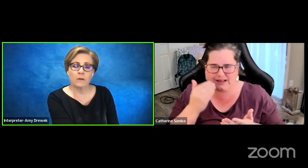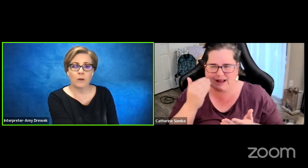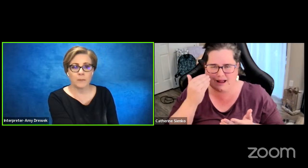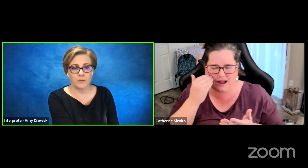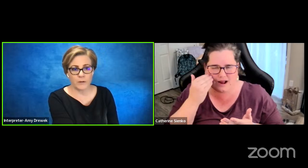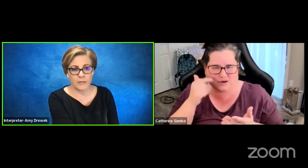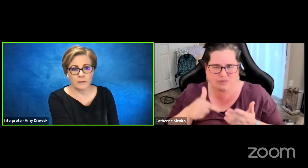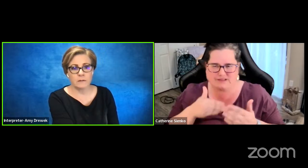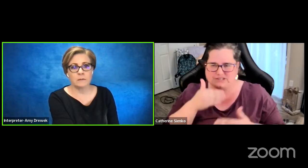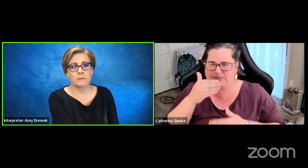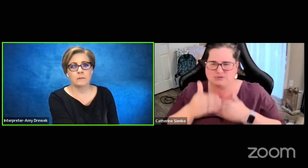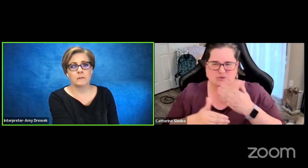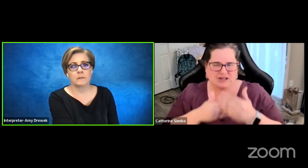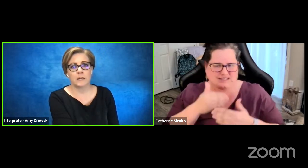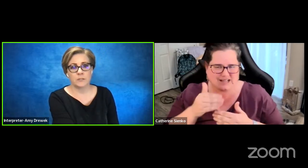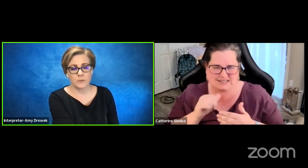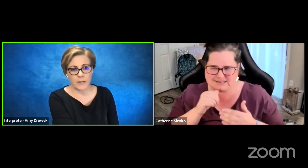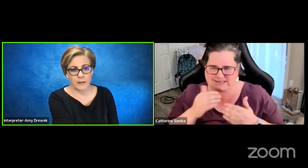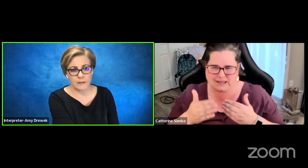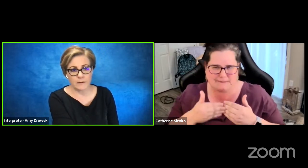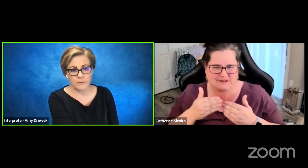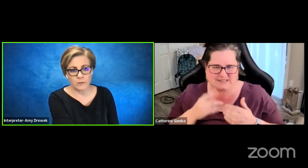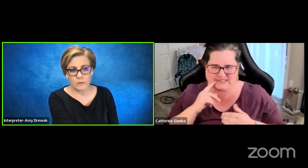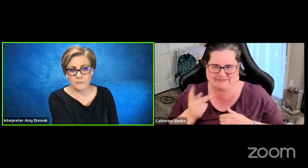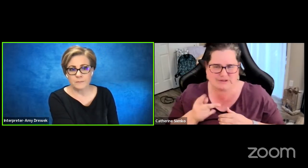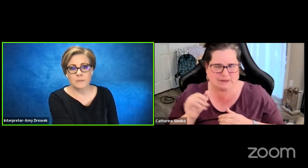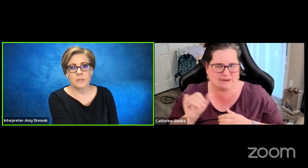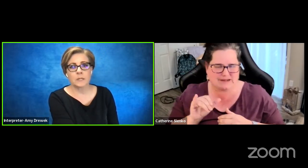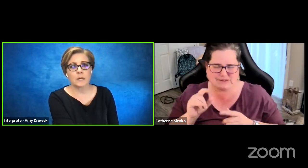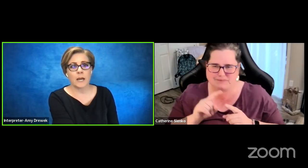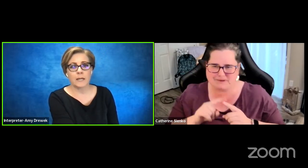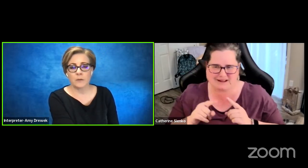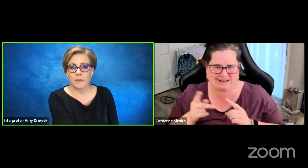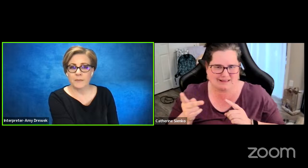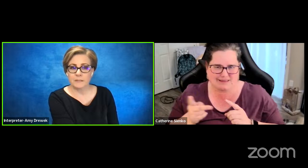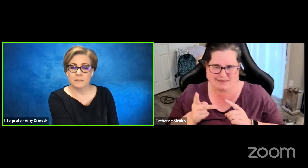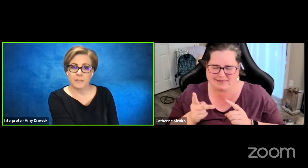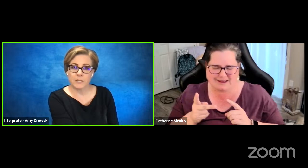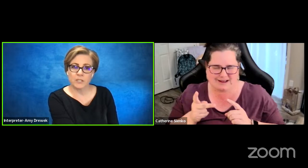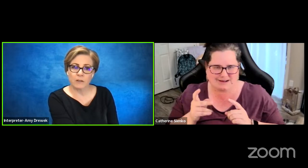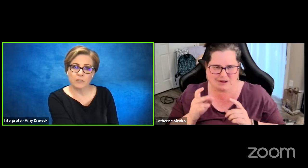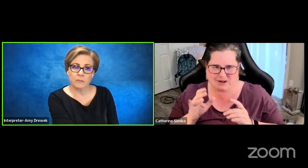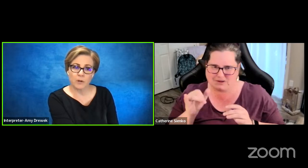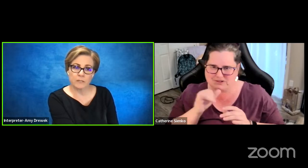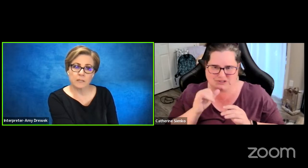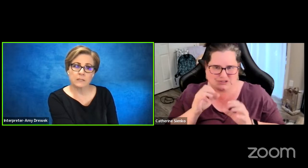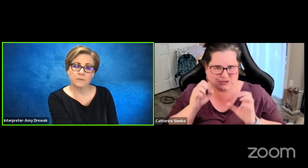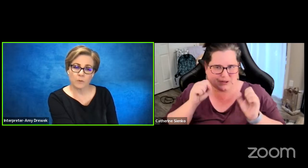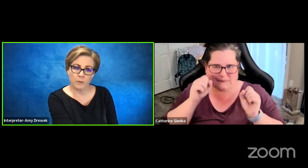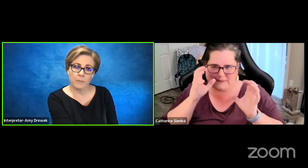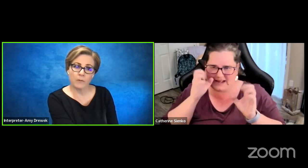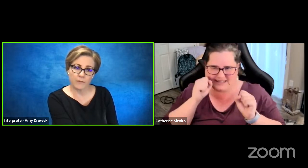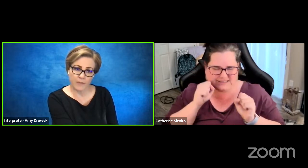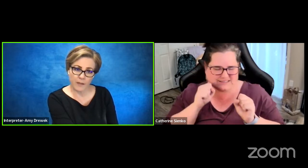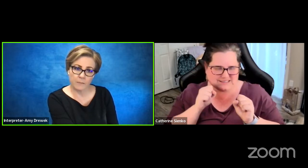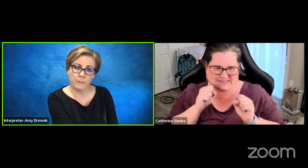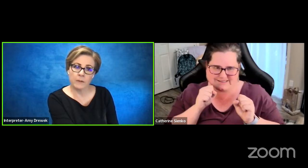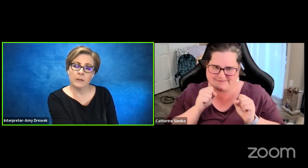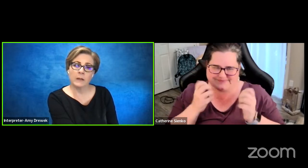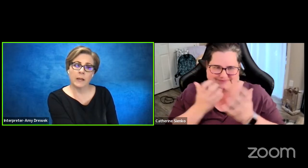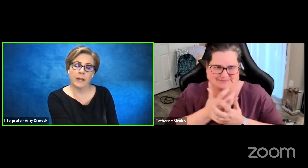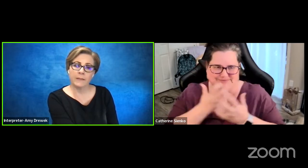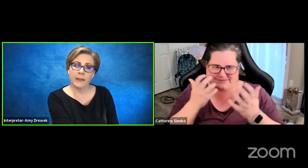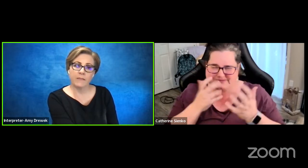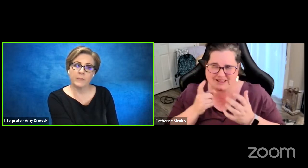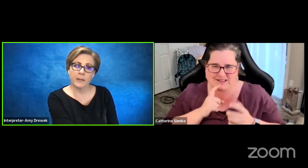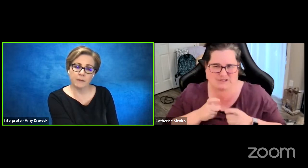And I want to thank Carmen Green and Sue K. Kneifel. I know that this has been a challenging process for both